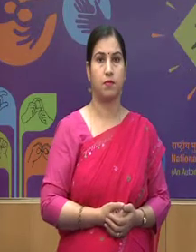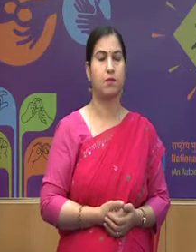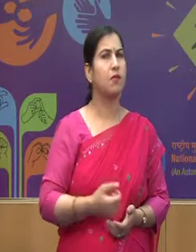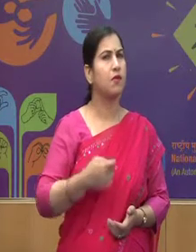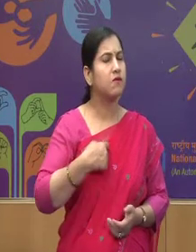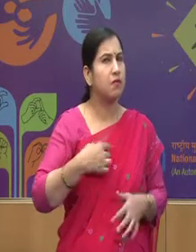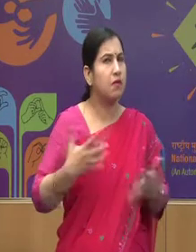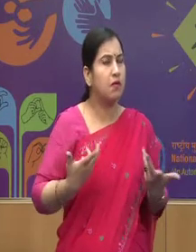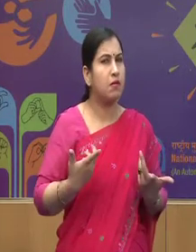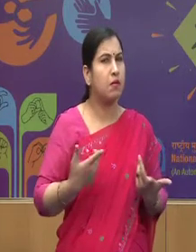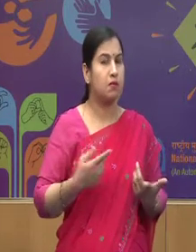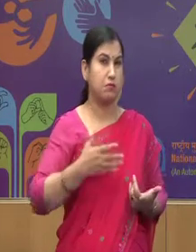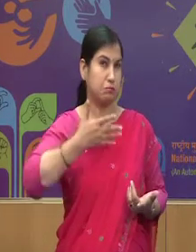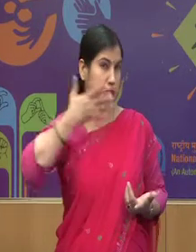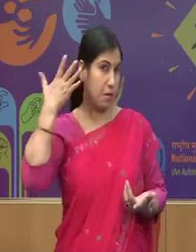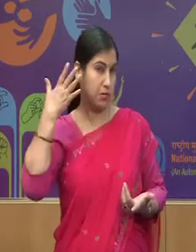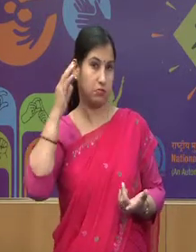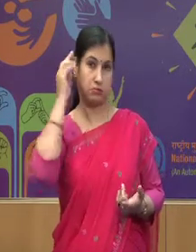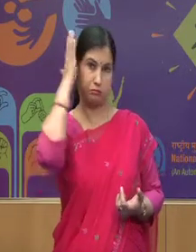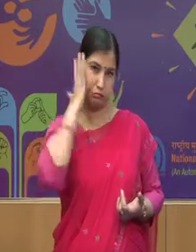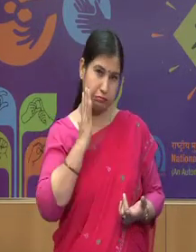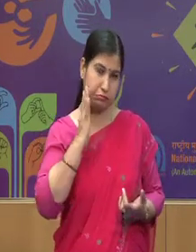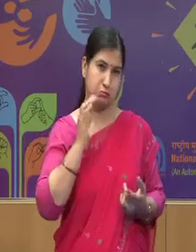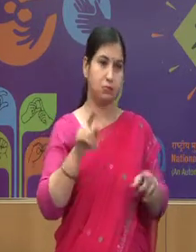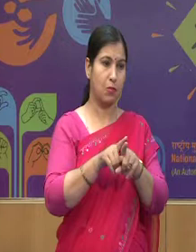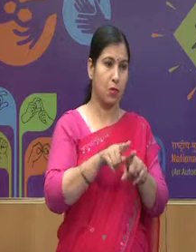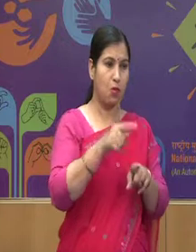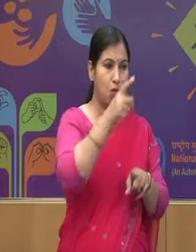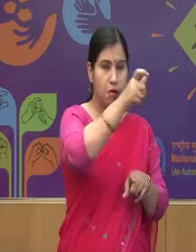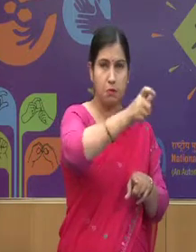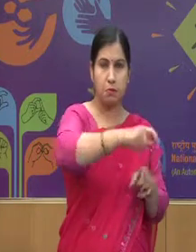Feeling of racial superiority developed among the European nations,